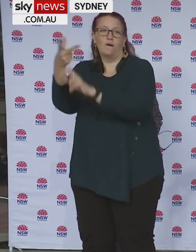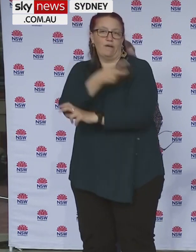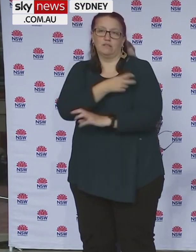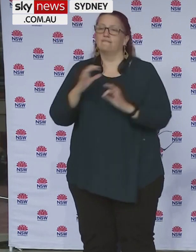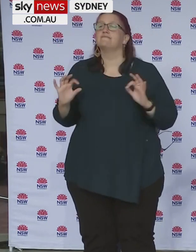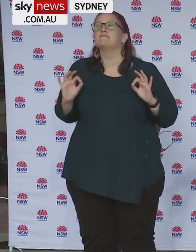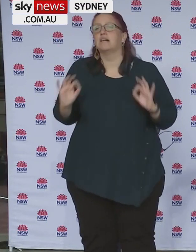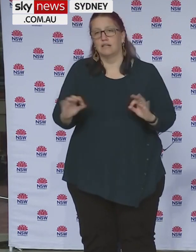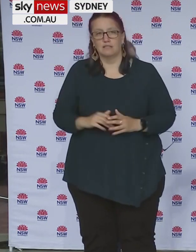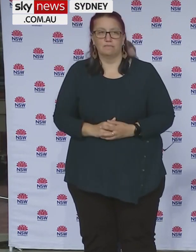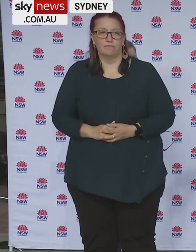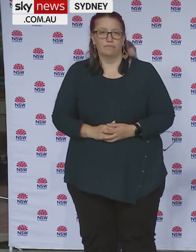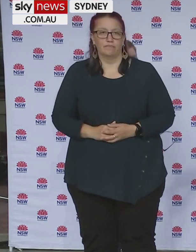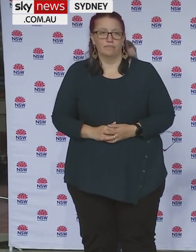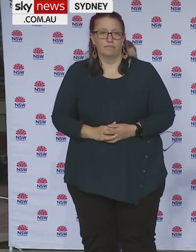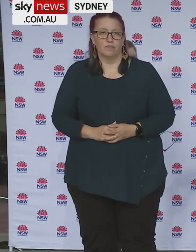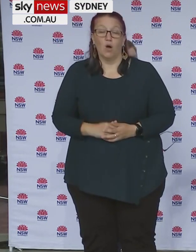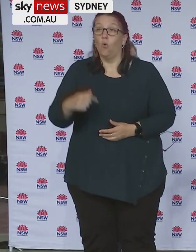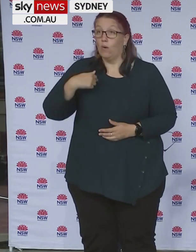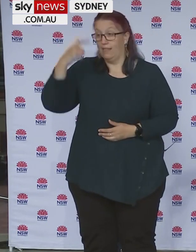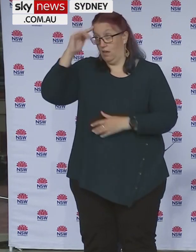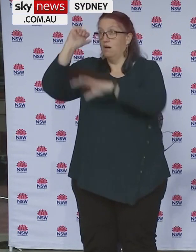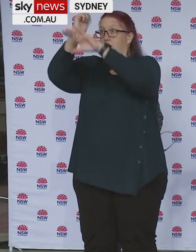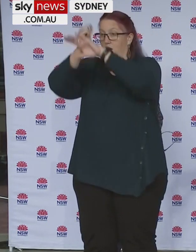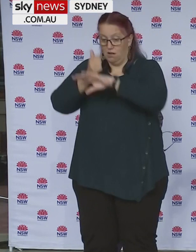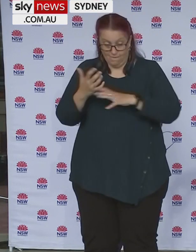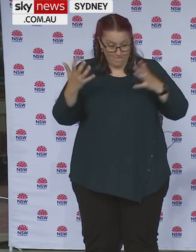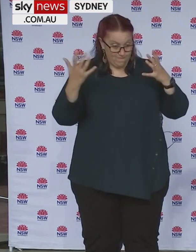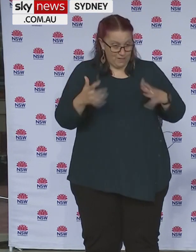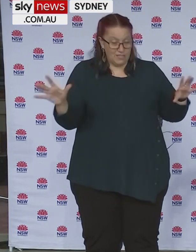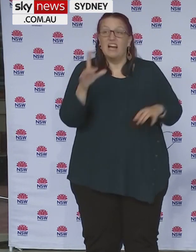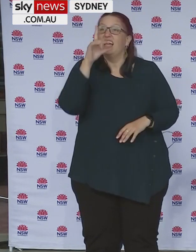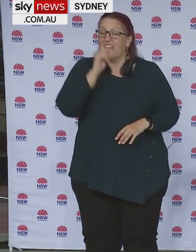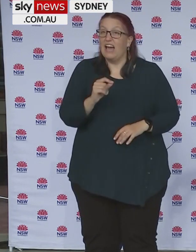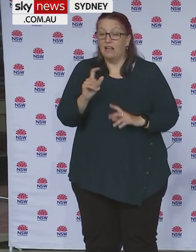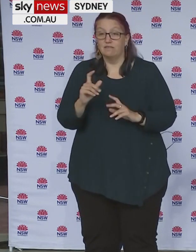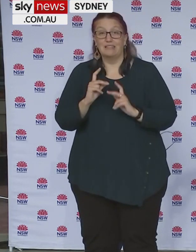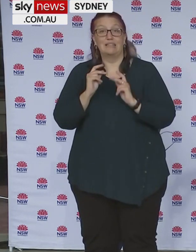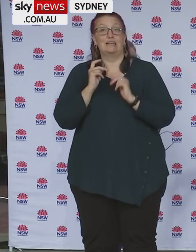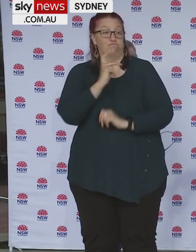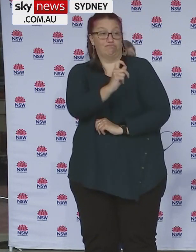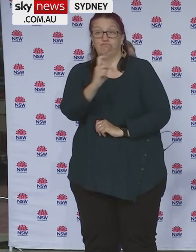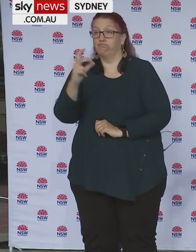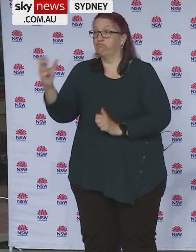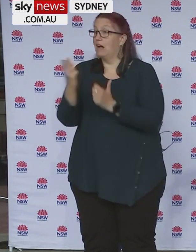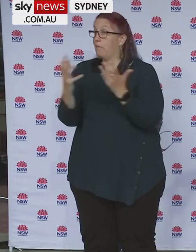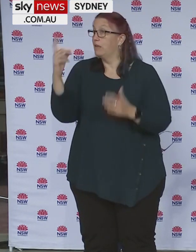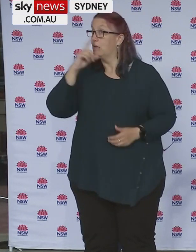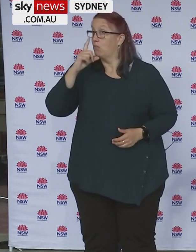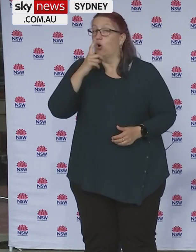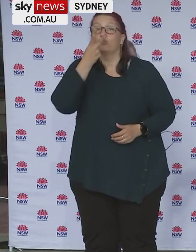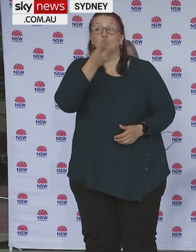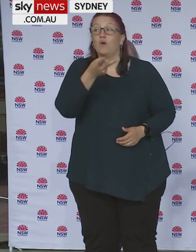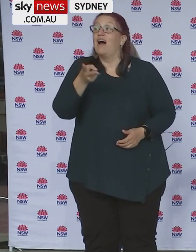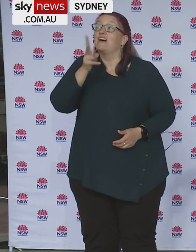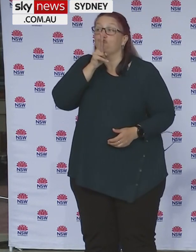will be able to administer up to 200,000 vaccines a week. At the moment, we're doing around 100, 110, which is a great achievement, but